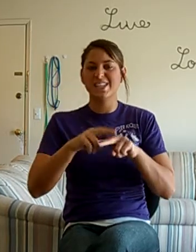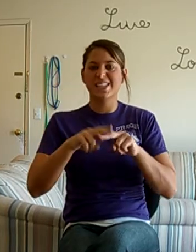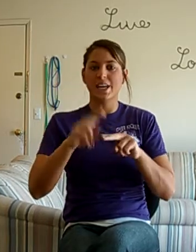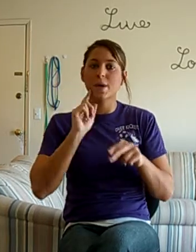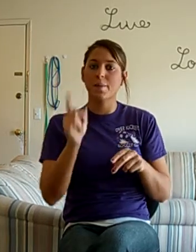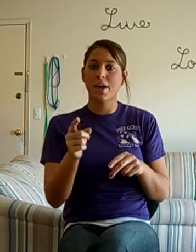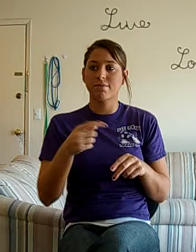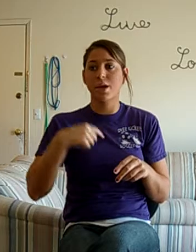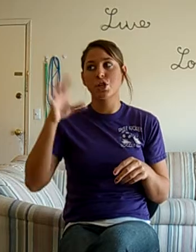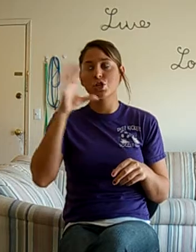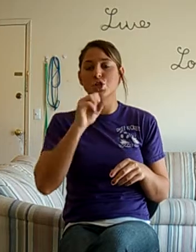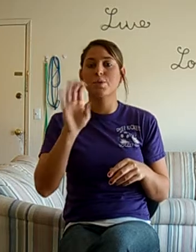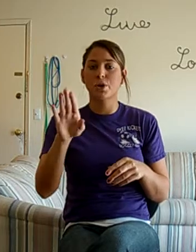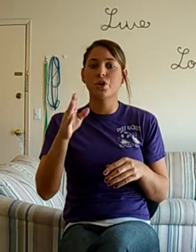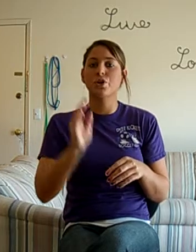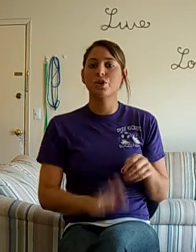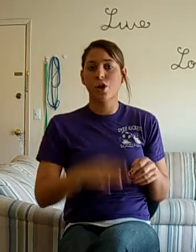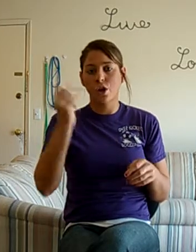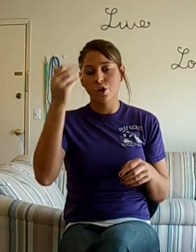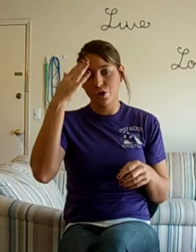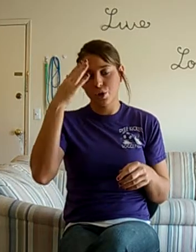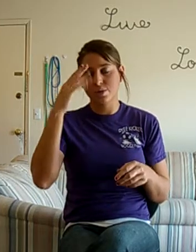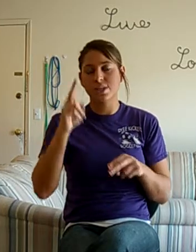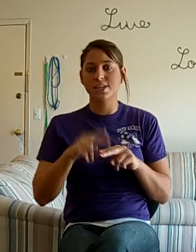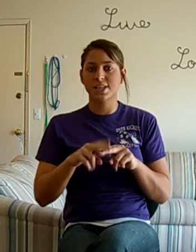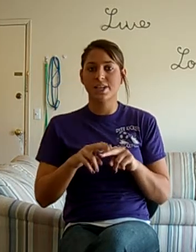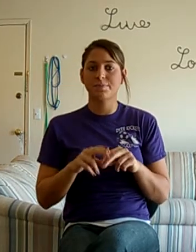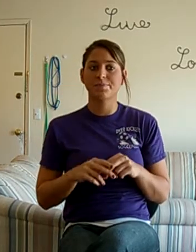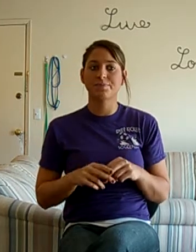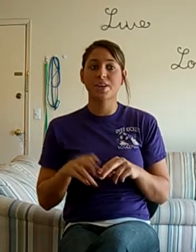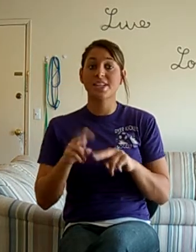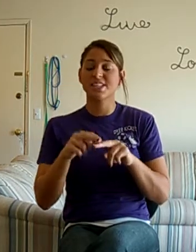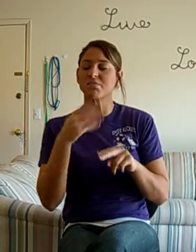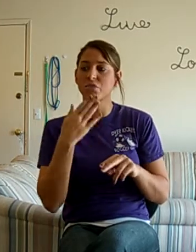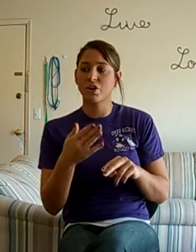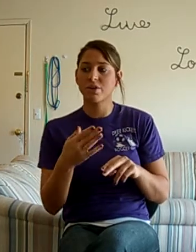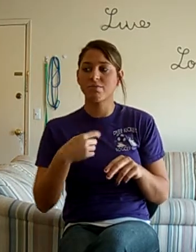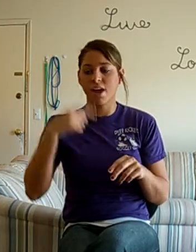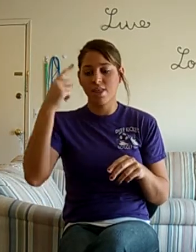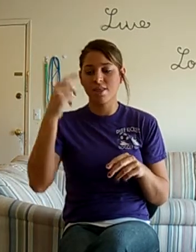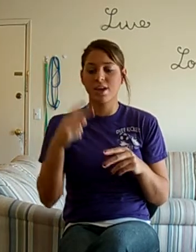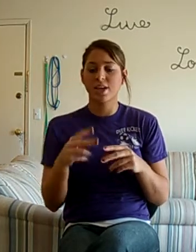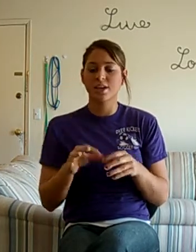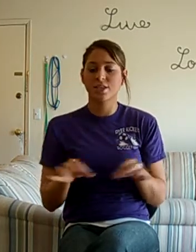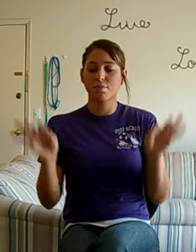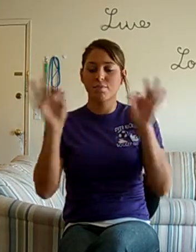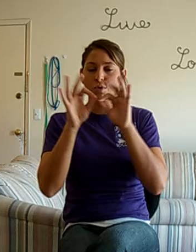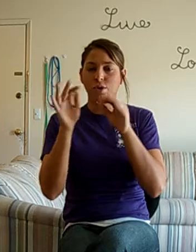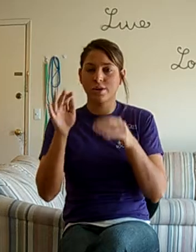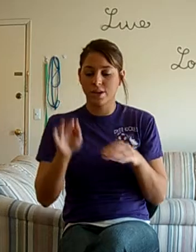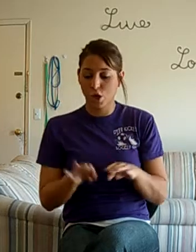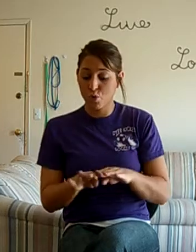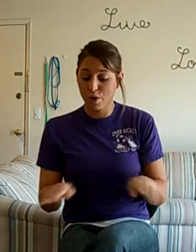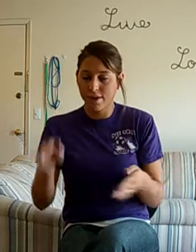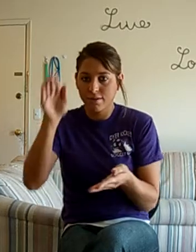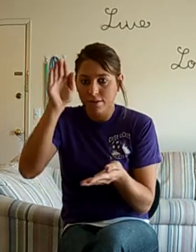that. I know. Come here, buddy. Sit. Good. I think it's very important to be very low to the ground